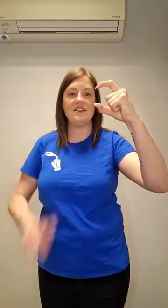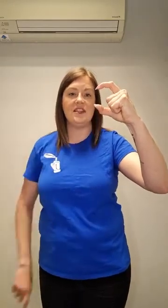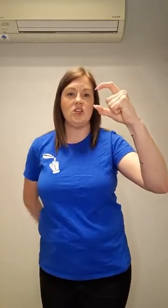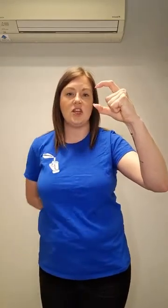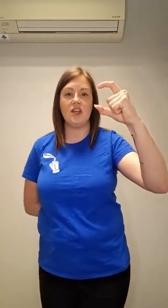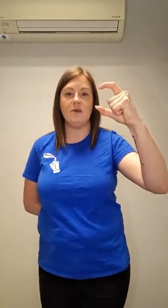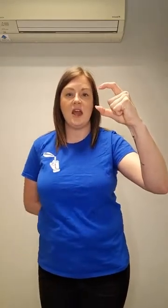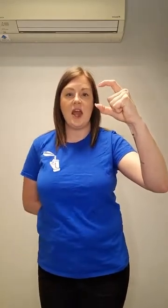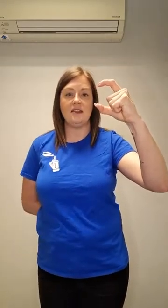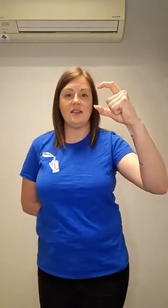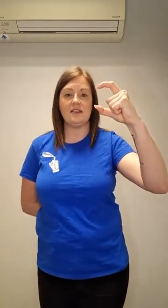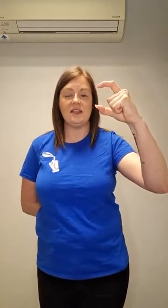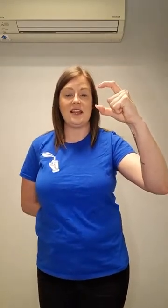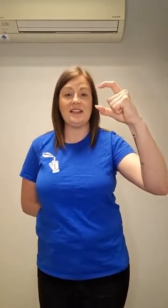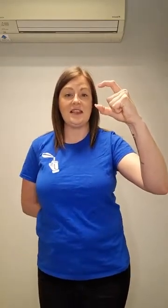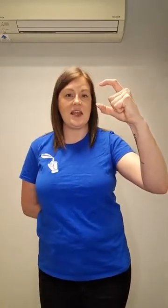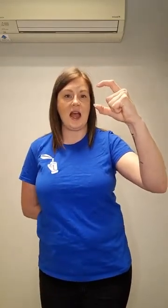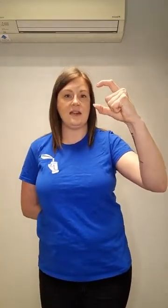C shape, and this is a C hand.